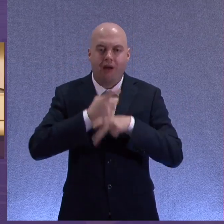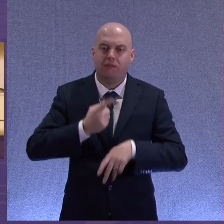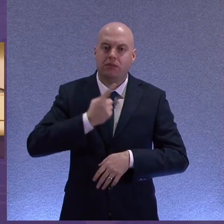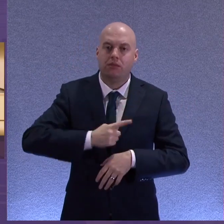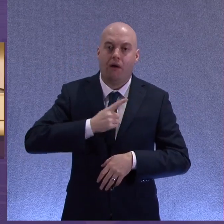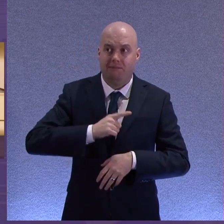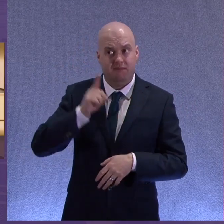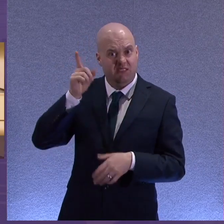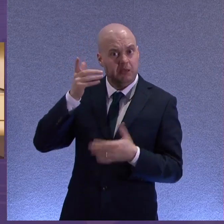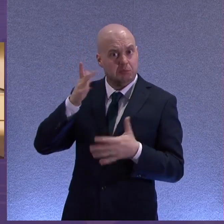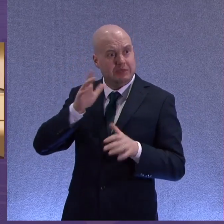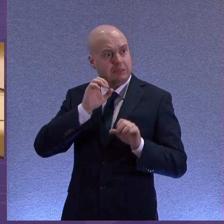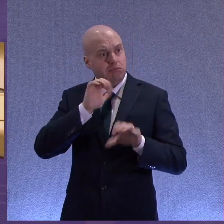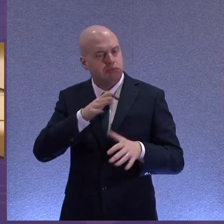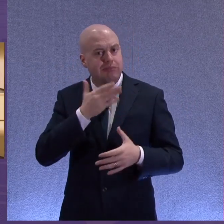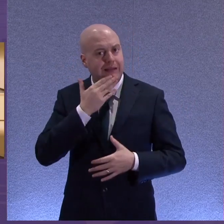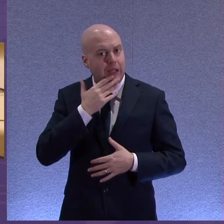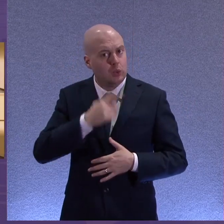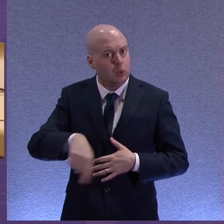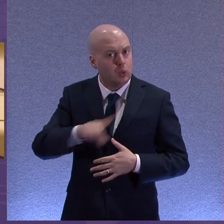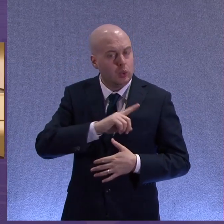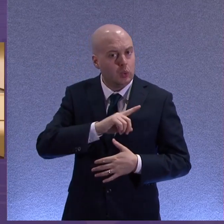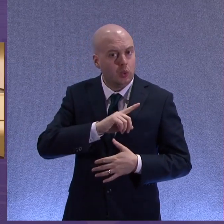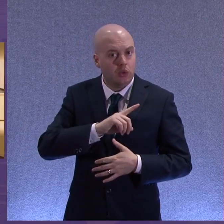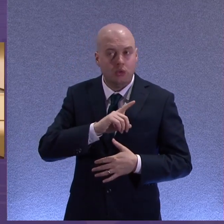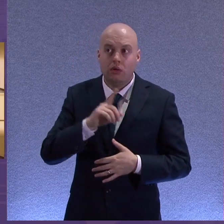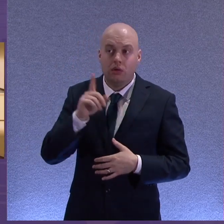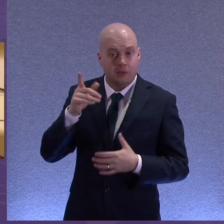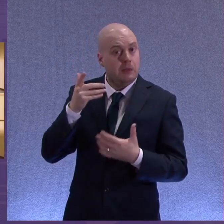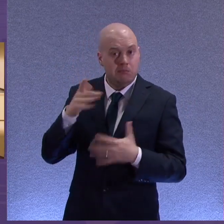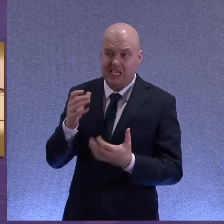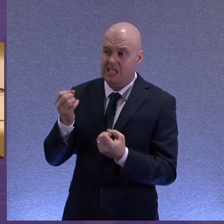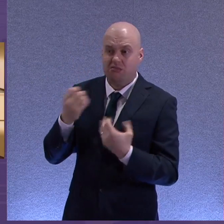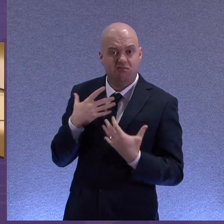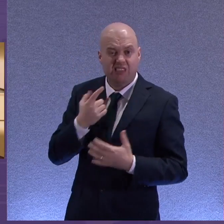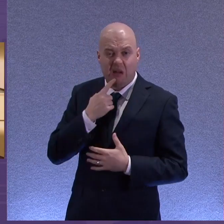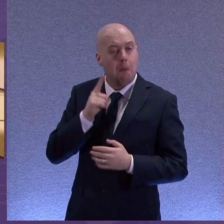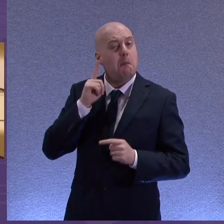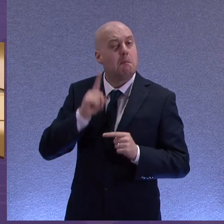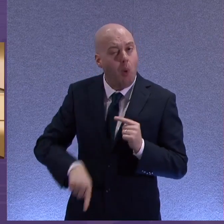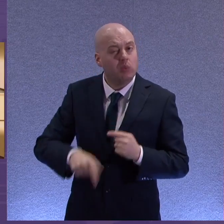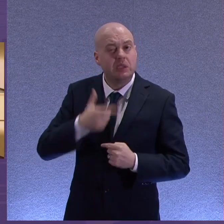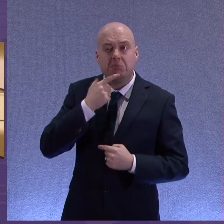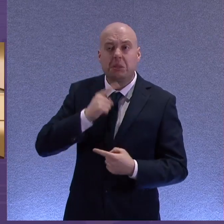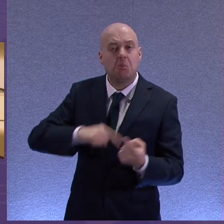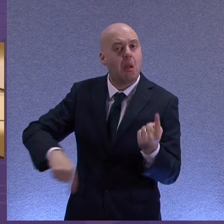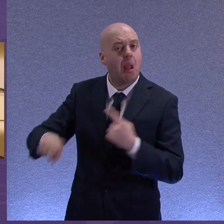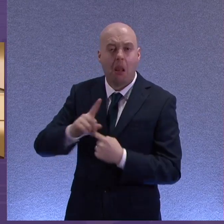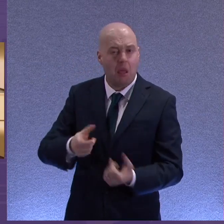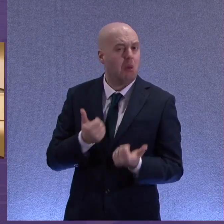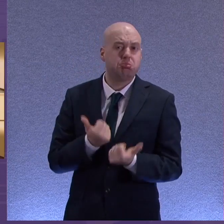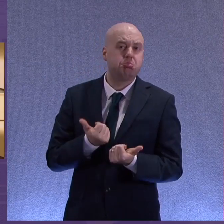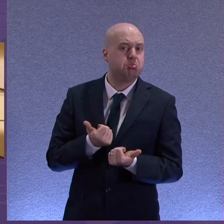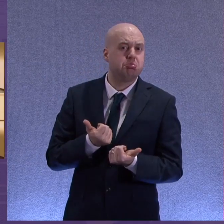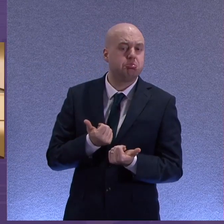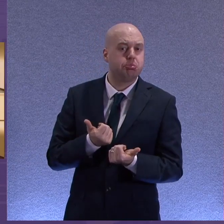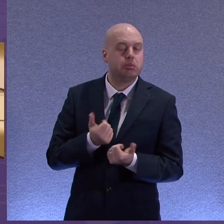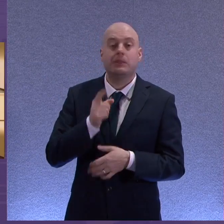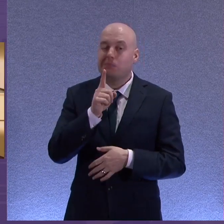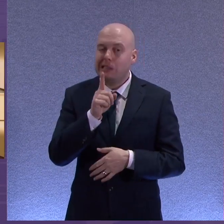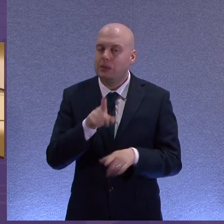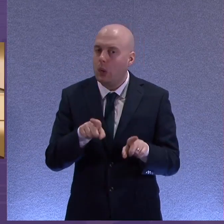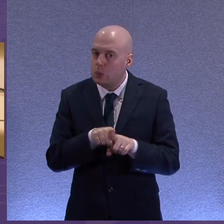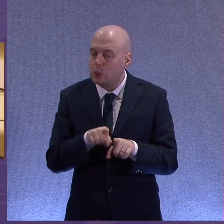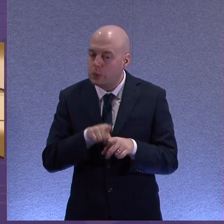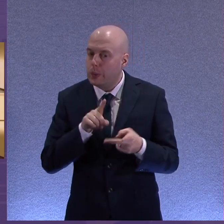pains, I heard him this morning on the radio also, to say that the vast majority of people are of course complying. But also the Chief Constable has made